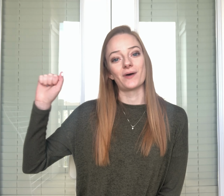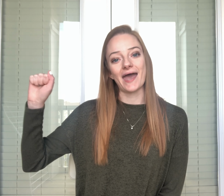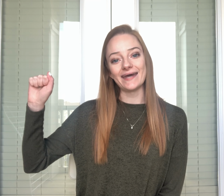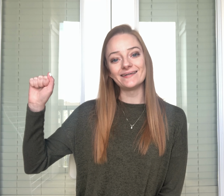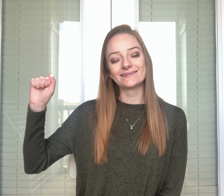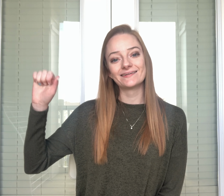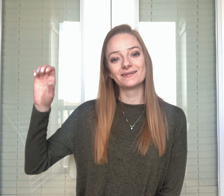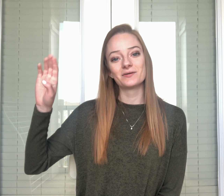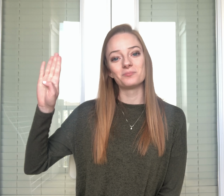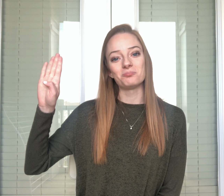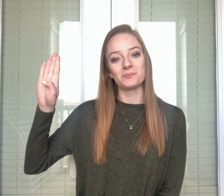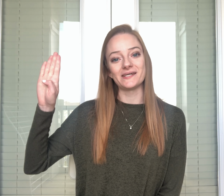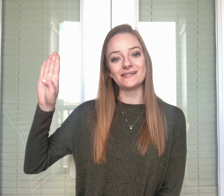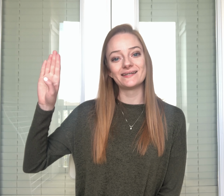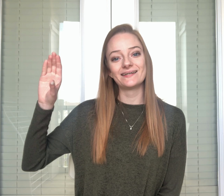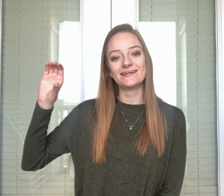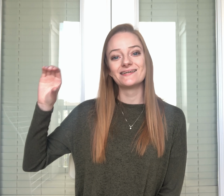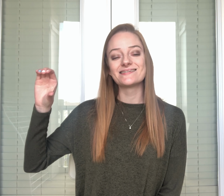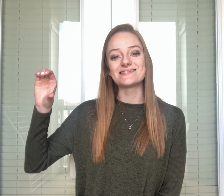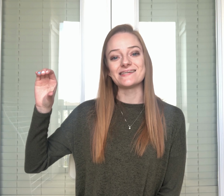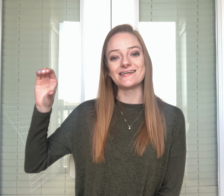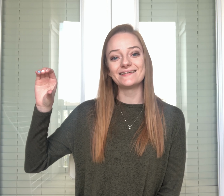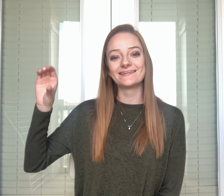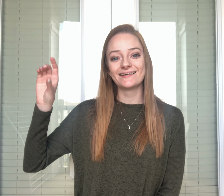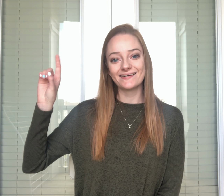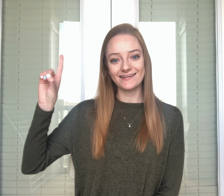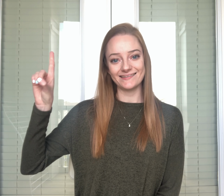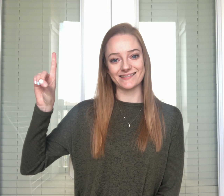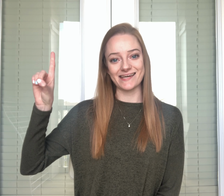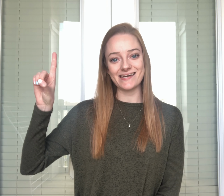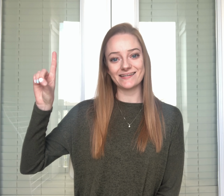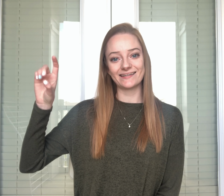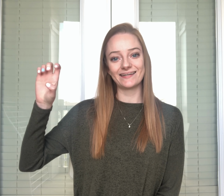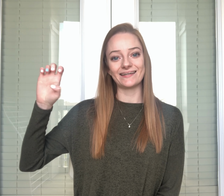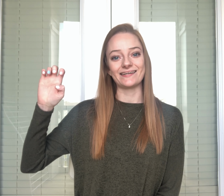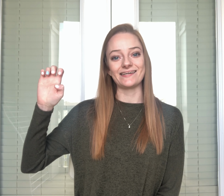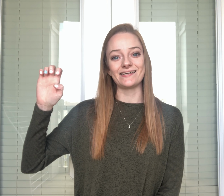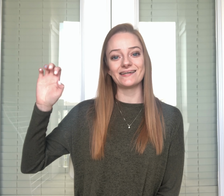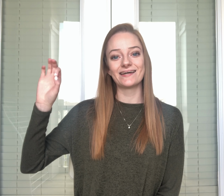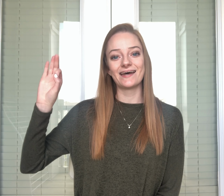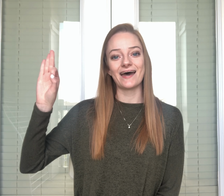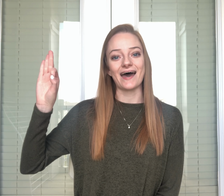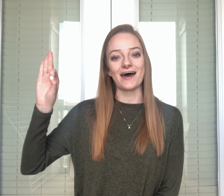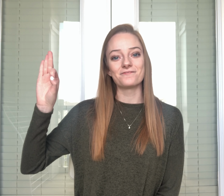A, B, C, D, E, F,